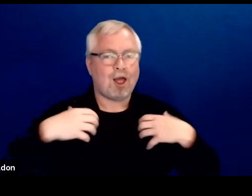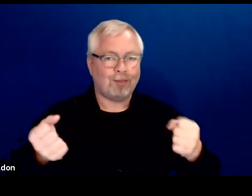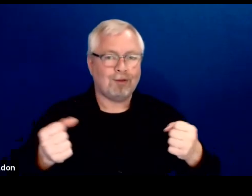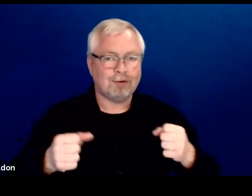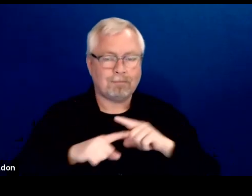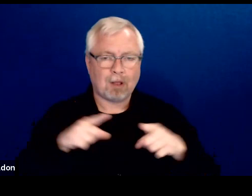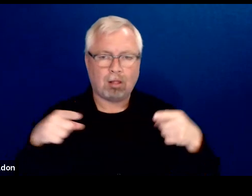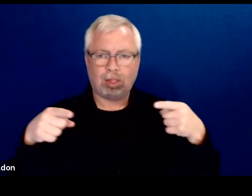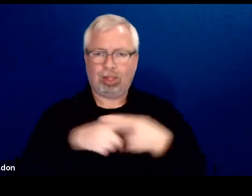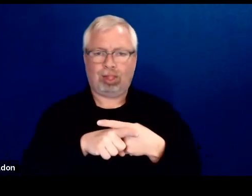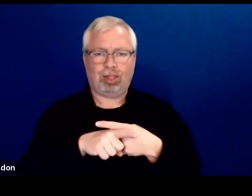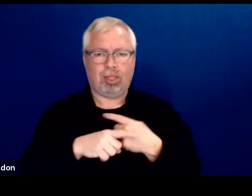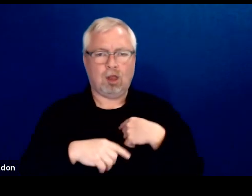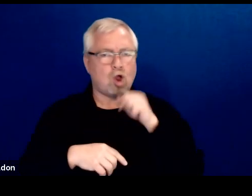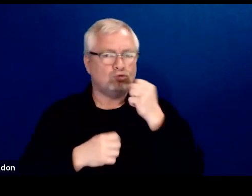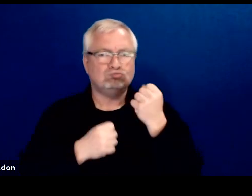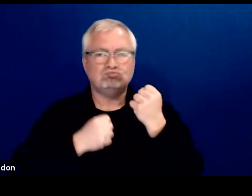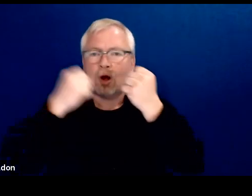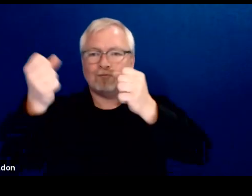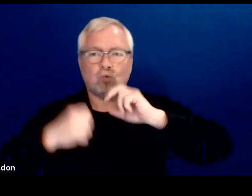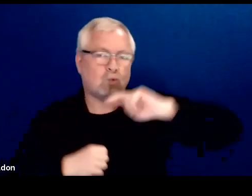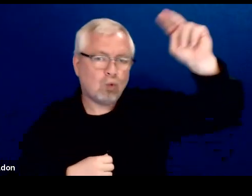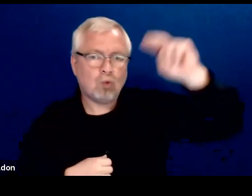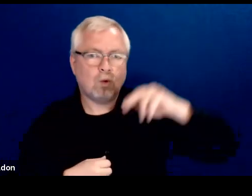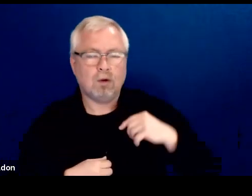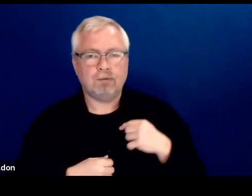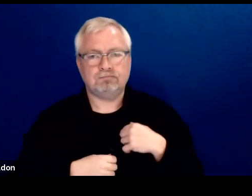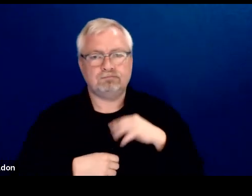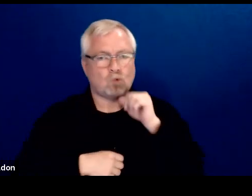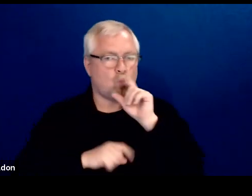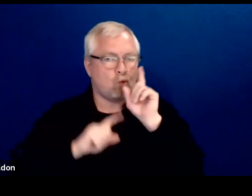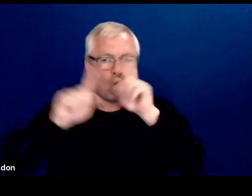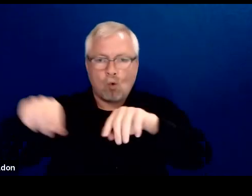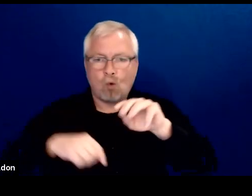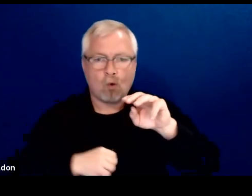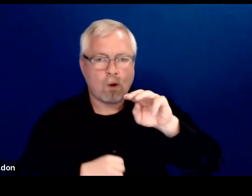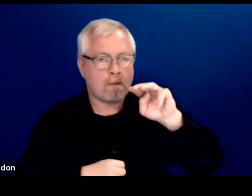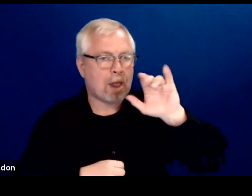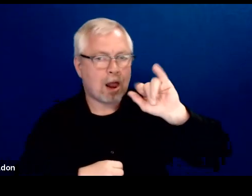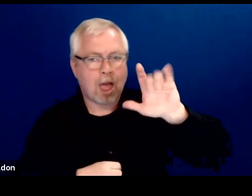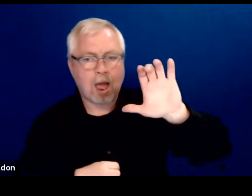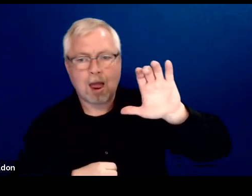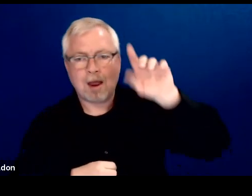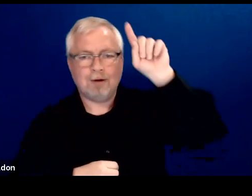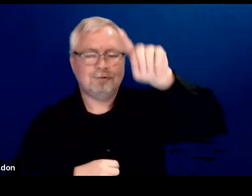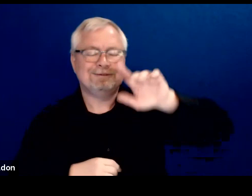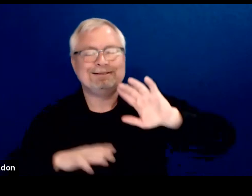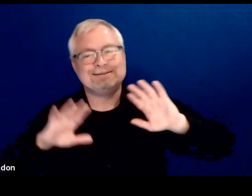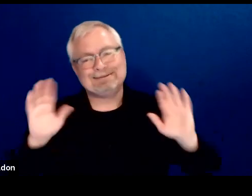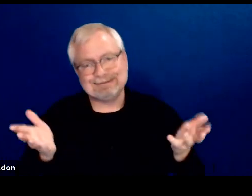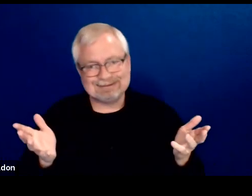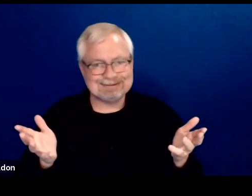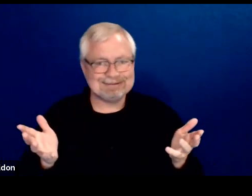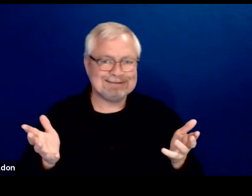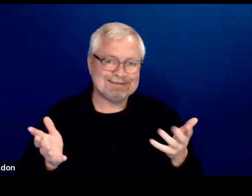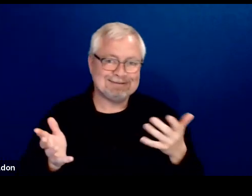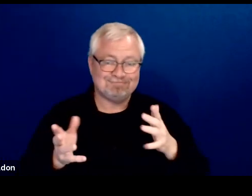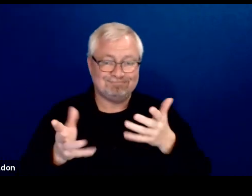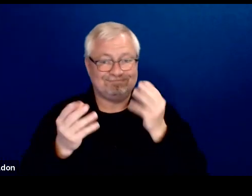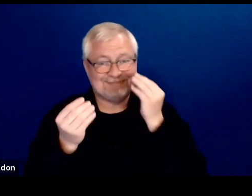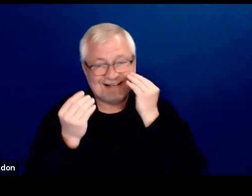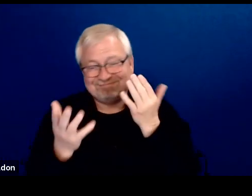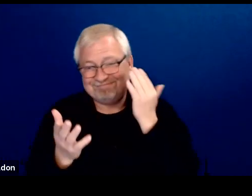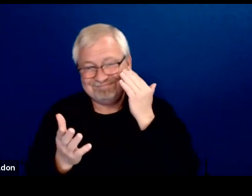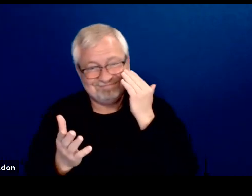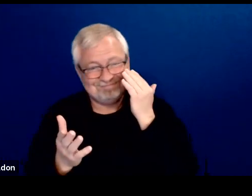north and overrun Mille Lacs or wherever it might be. Those folks are asking us, please, the irony of this is that they really liked us going